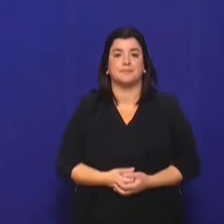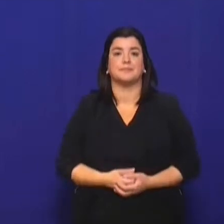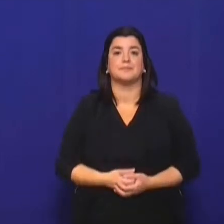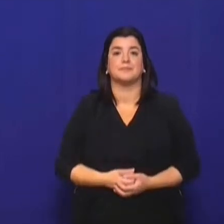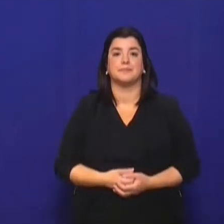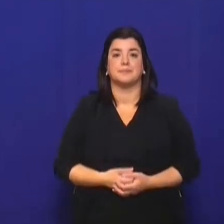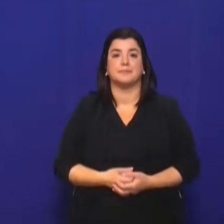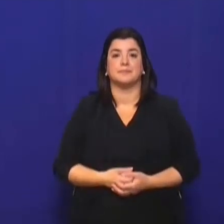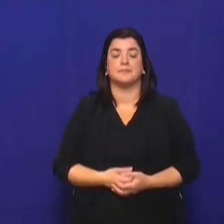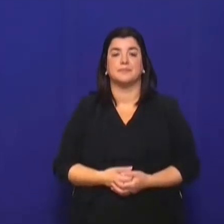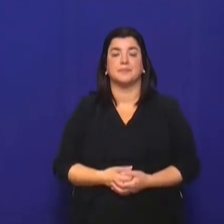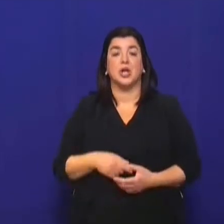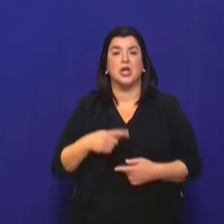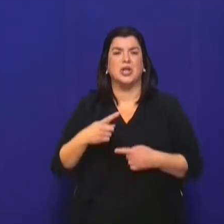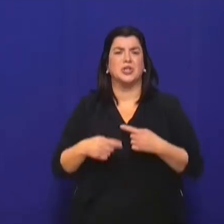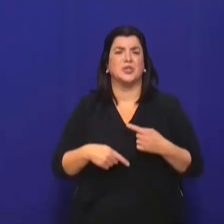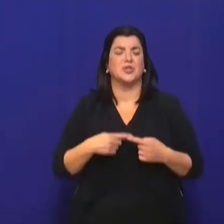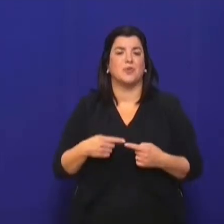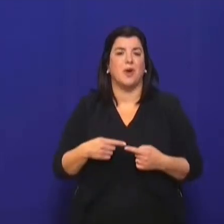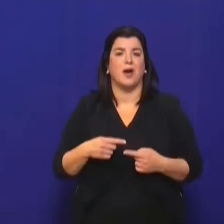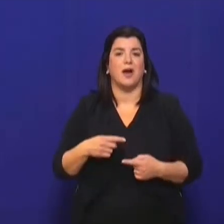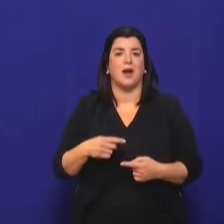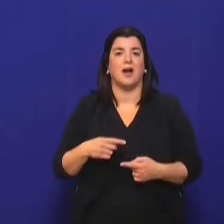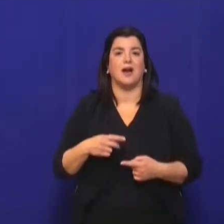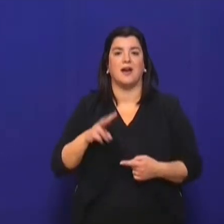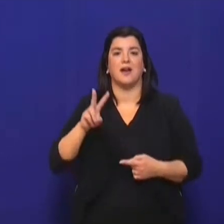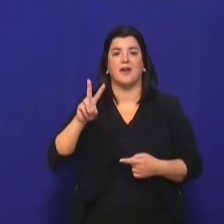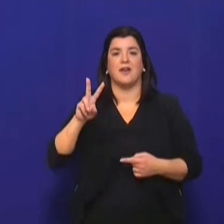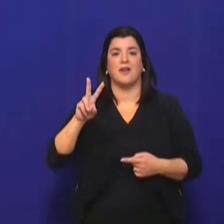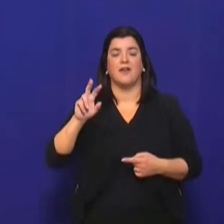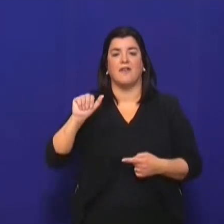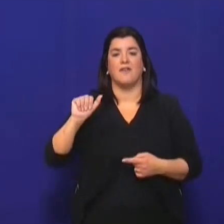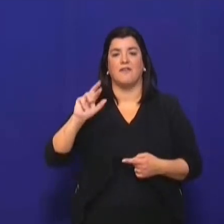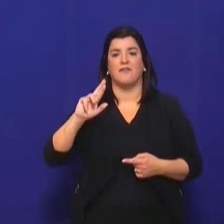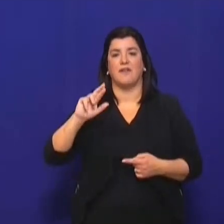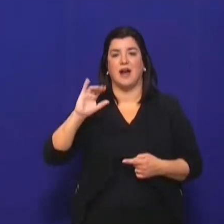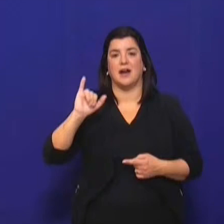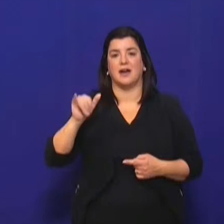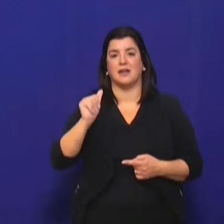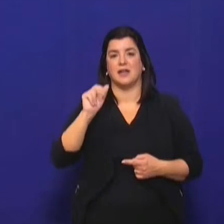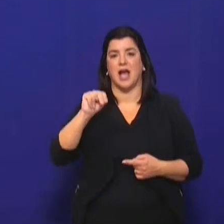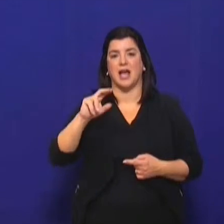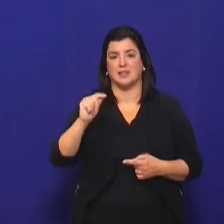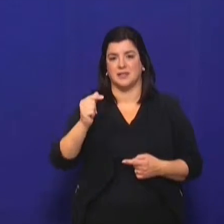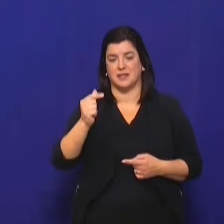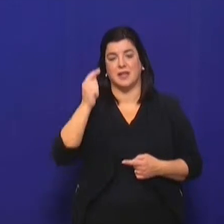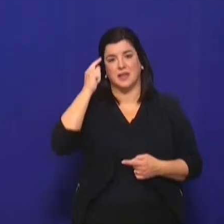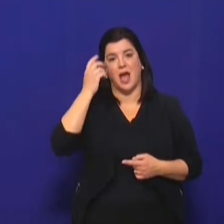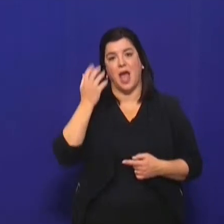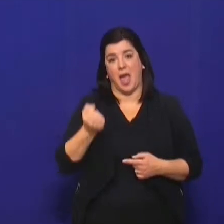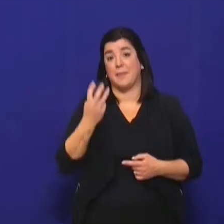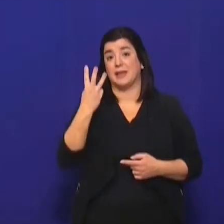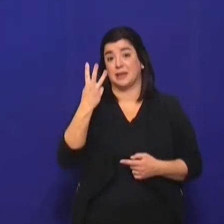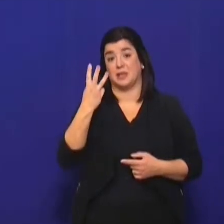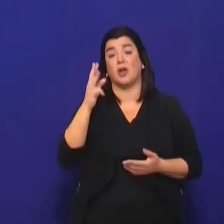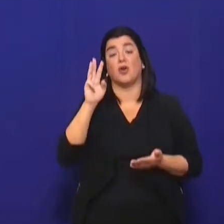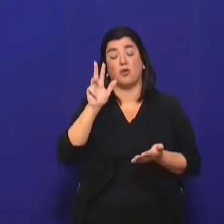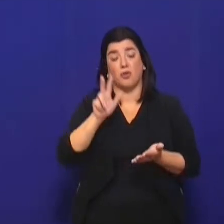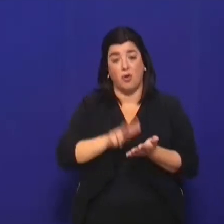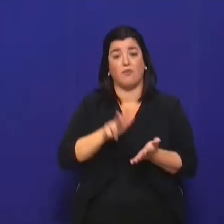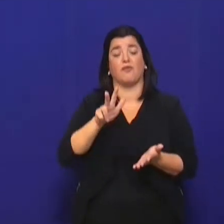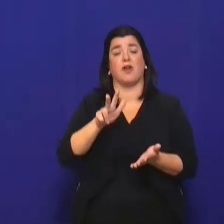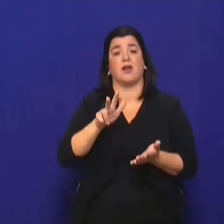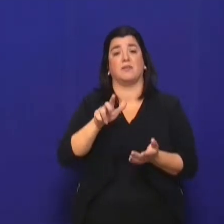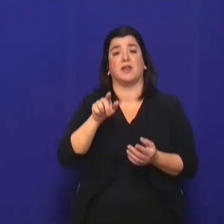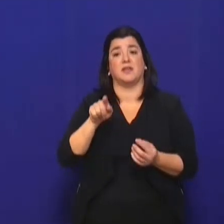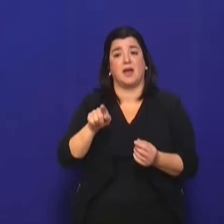lill-pubbliku. Fuq il-varjant, palmetilkom kellna 3 diġà każijiet li kienu konfermati li kienu l-varjant li